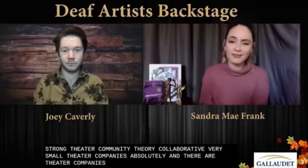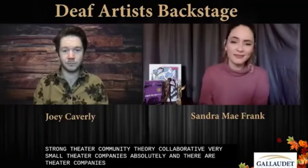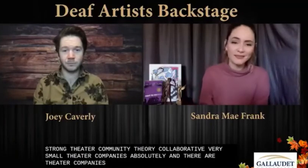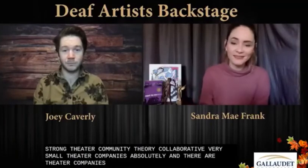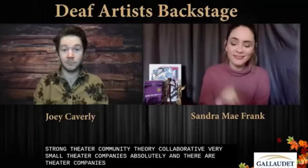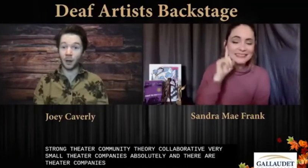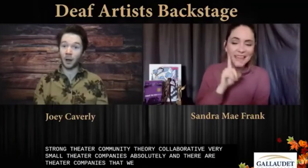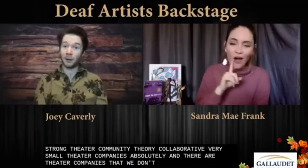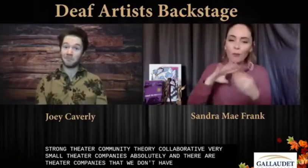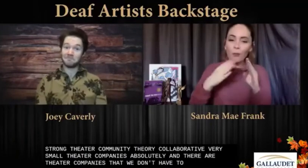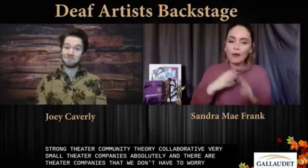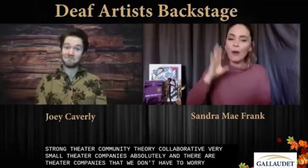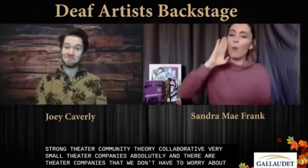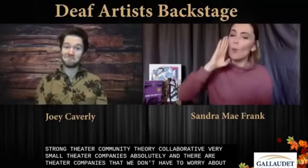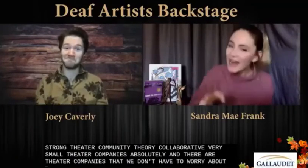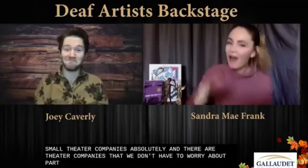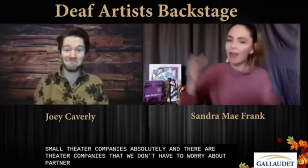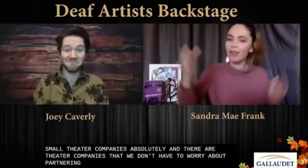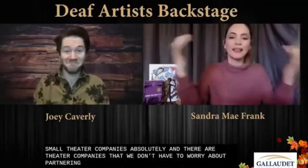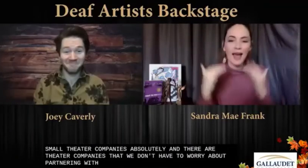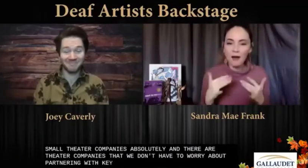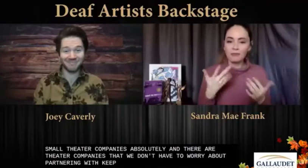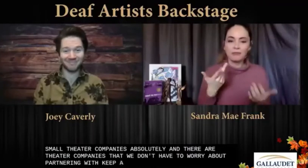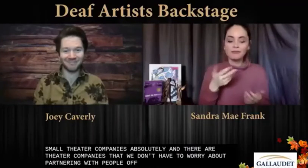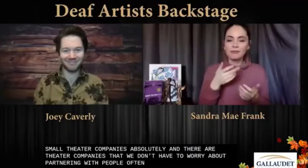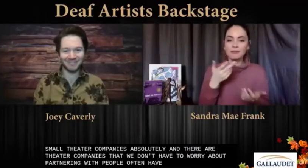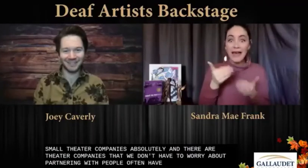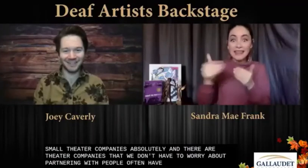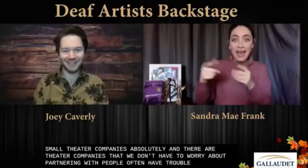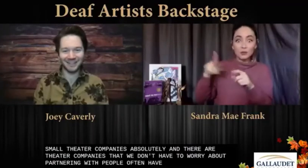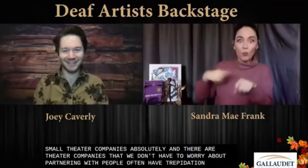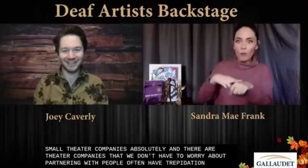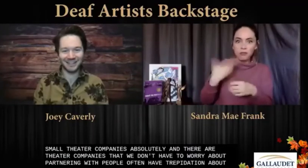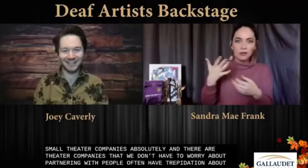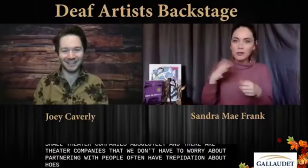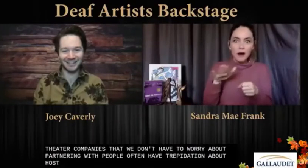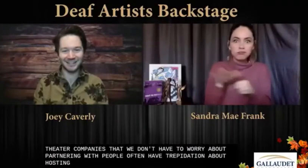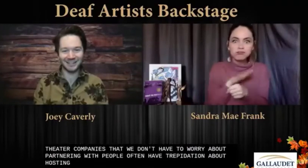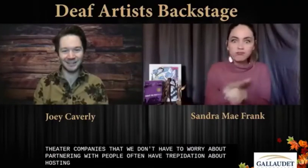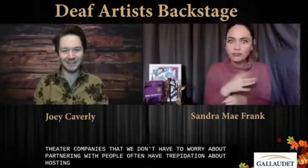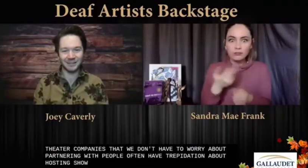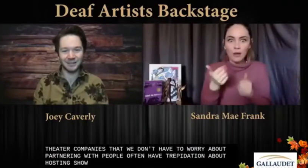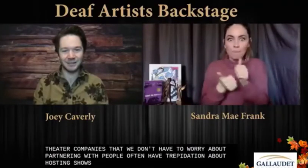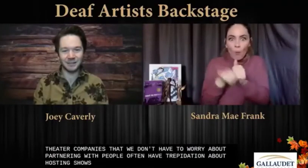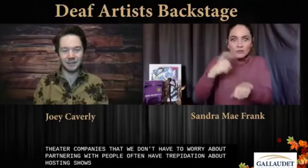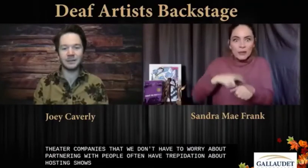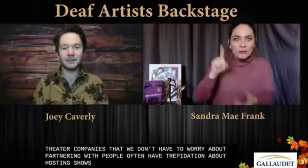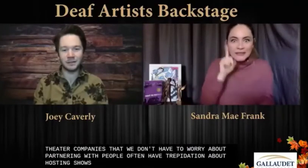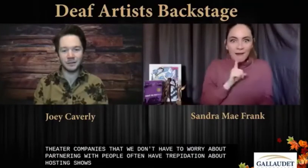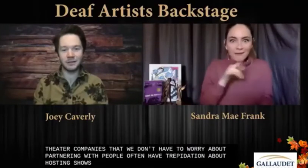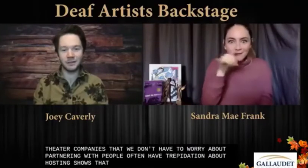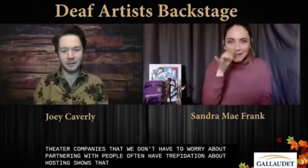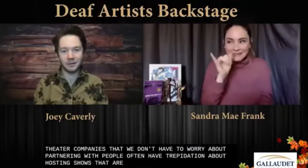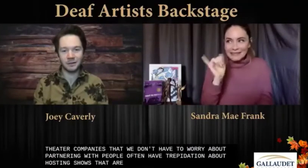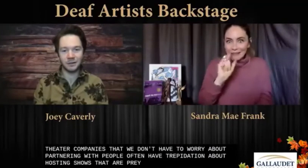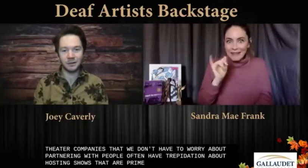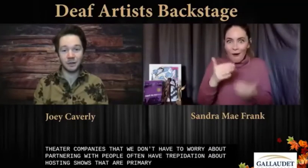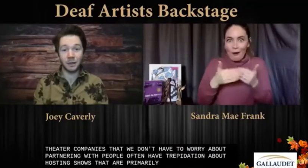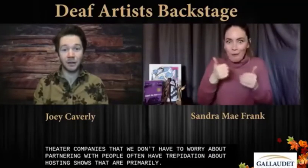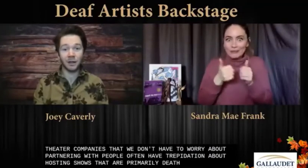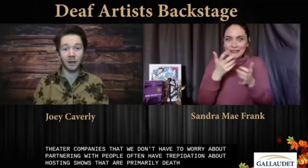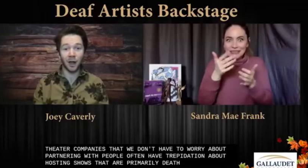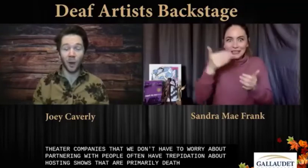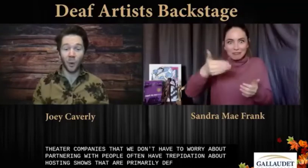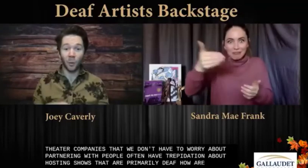that we don't have to worry about partnering with people often have trepidation about hosting shows that are primarily